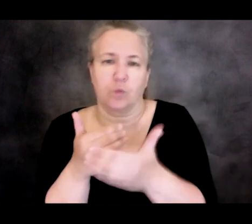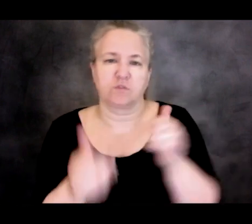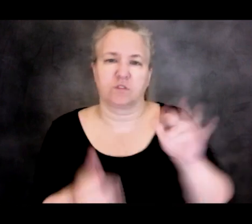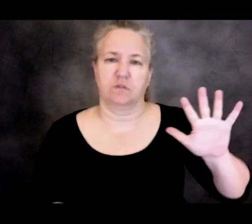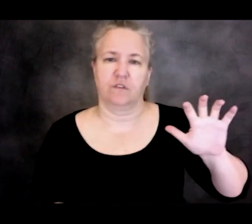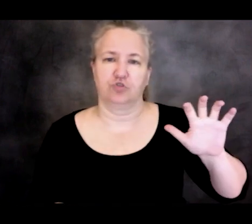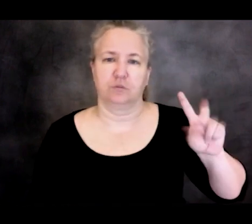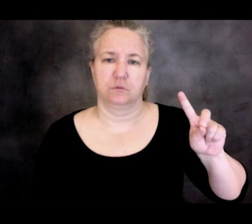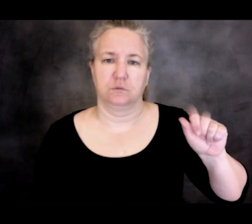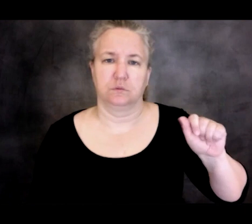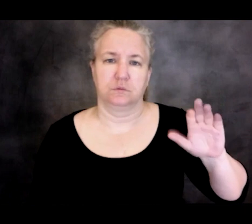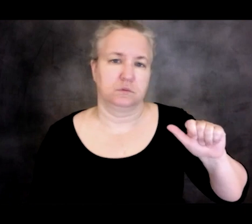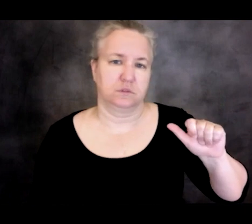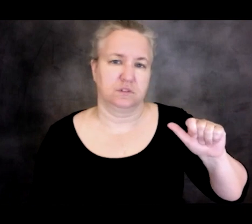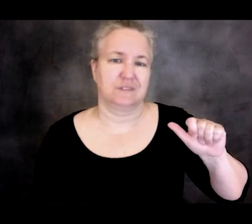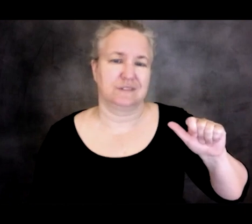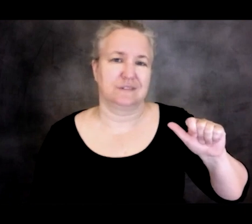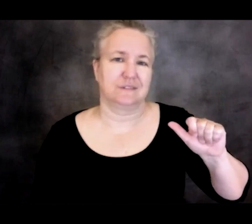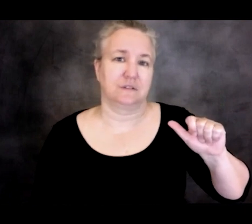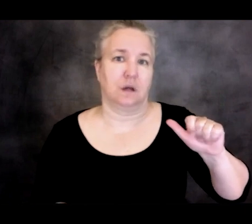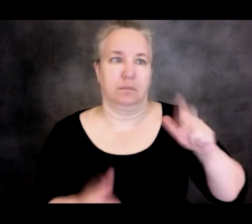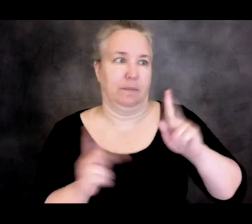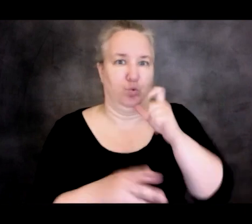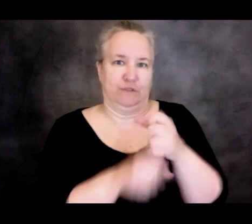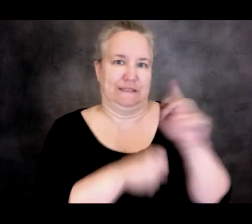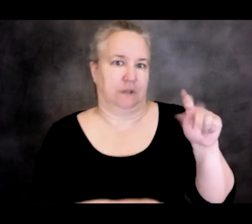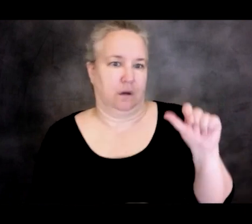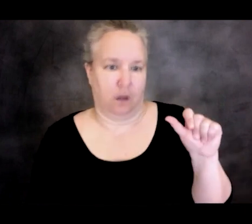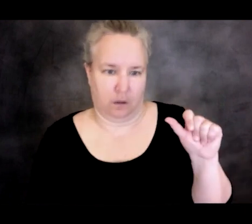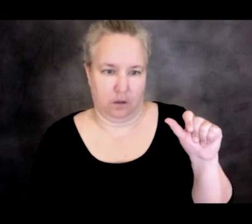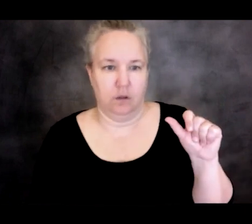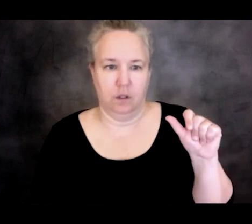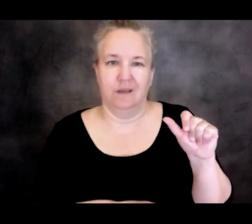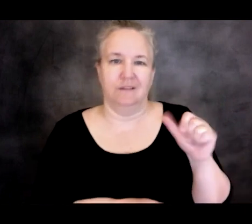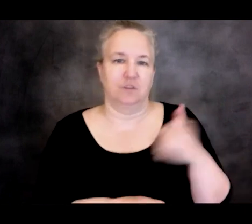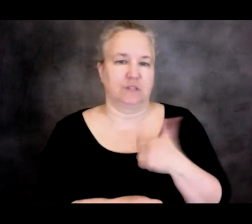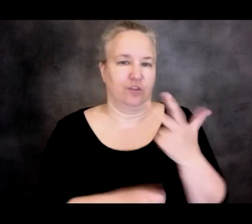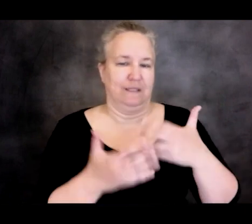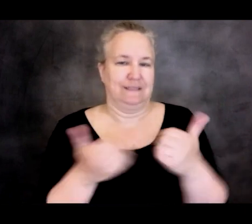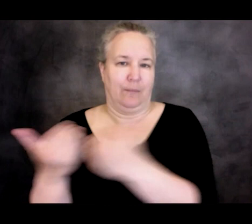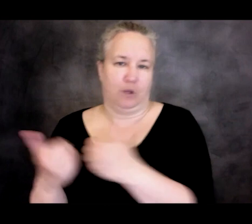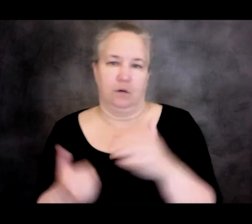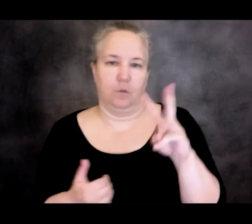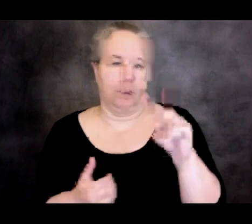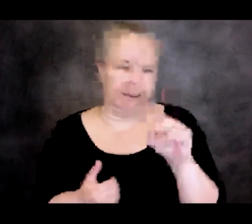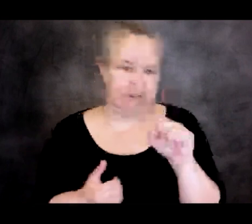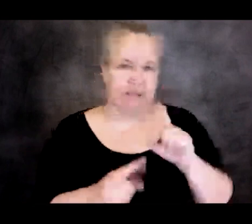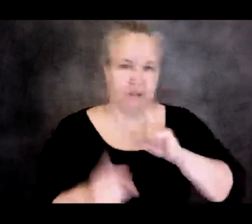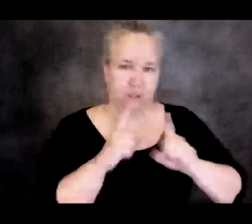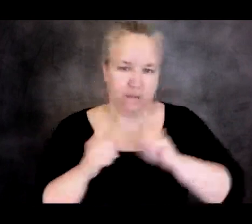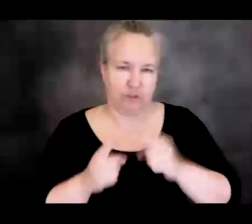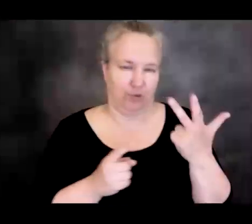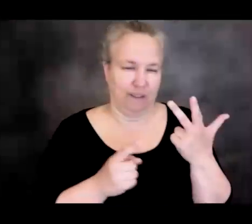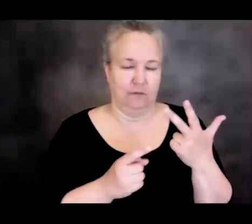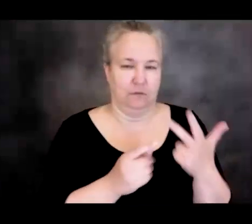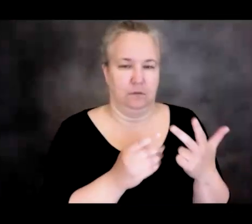500 DACA beneficiaries across 3 waves, so 3 separate interviews. And we had learned